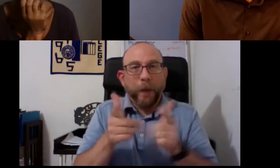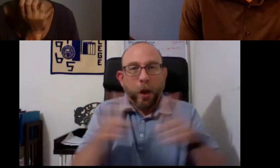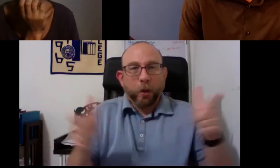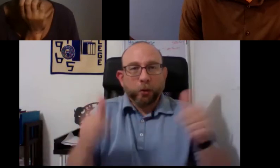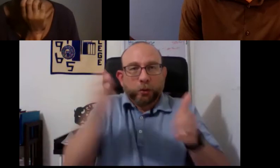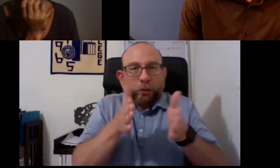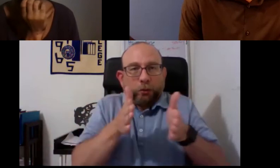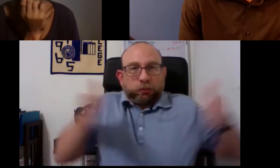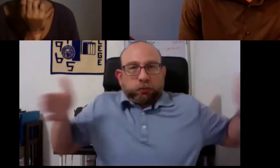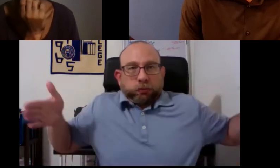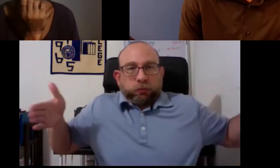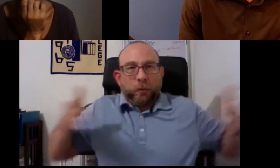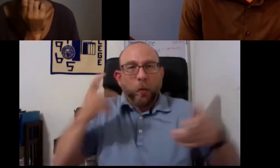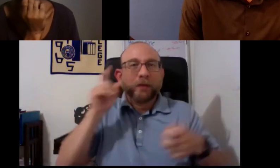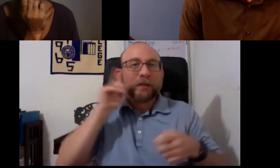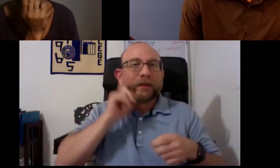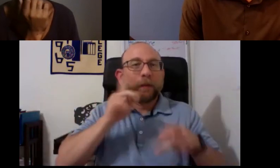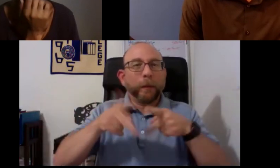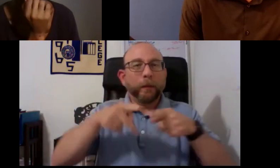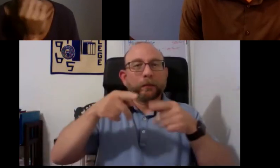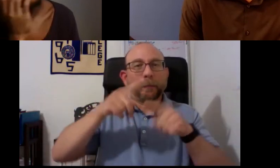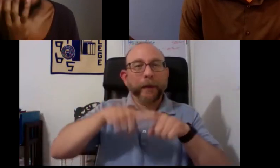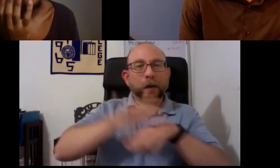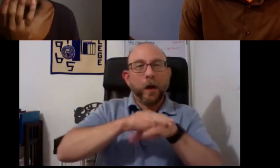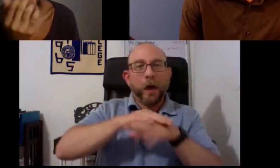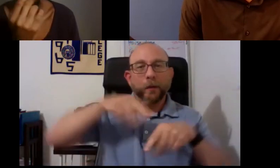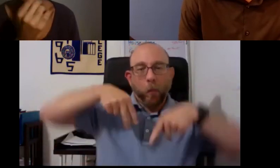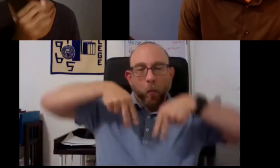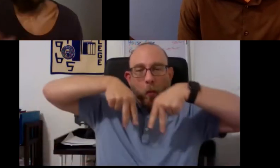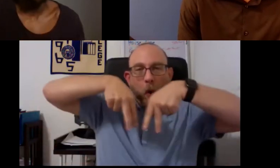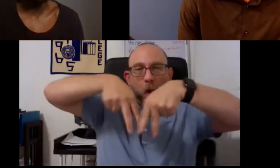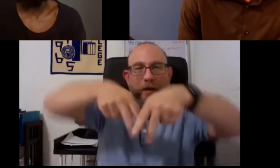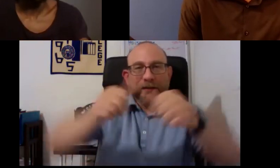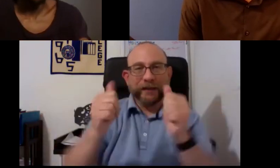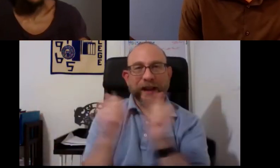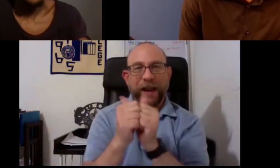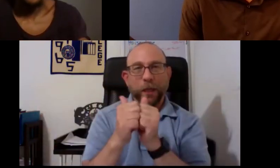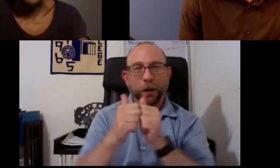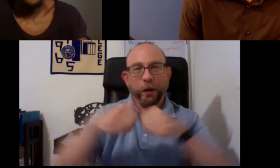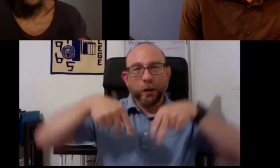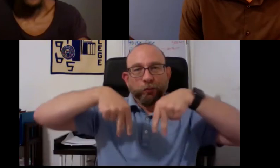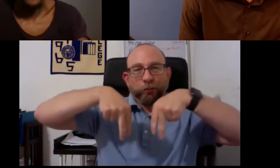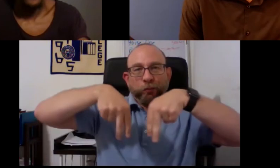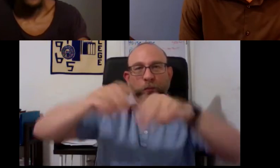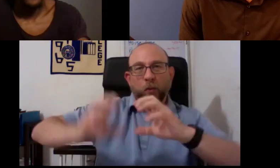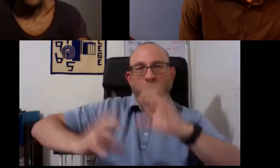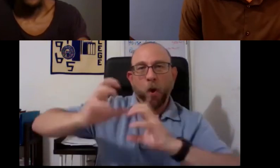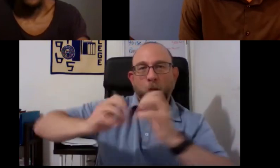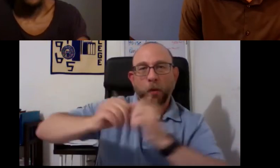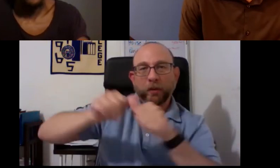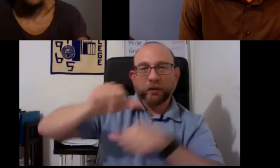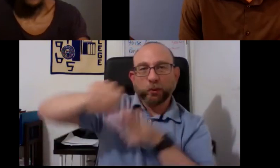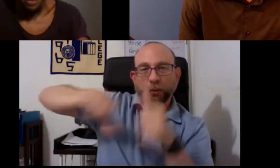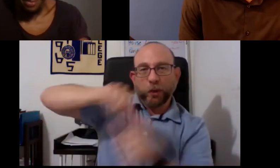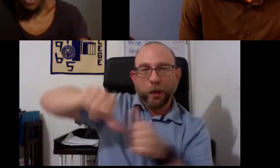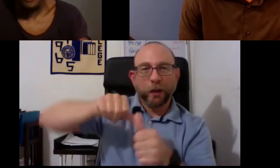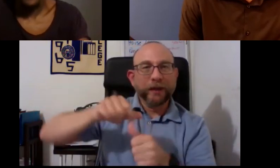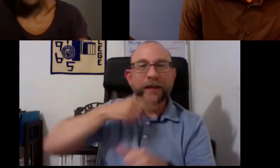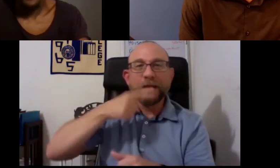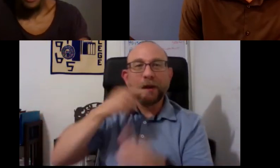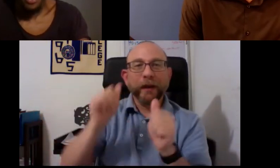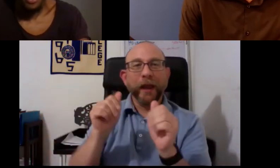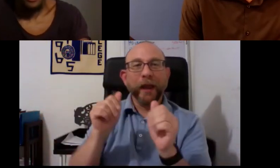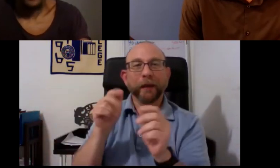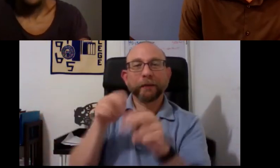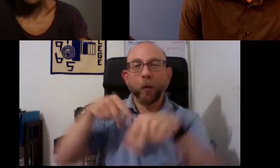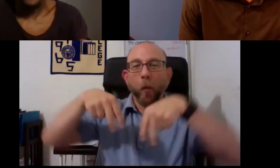design and deaf space, things like having larger space to walk and sign with one another, larger